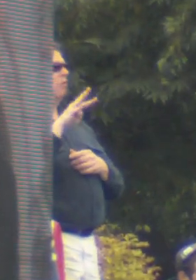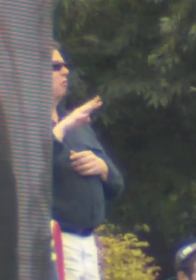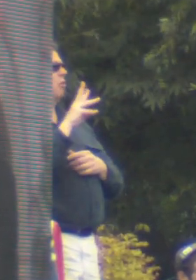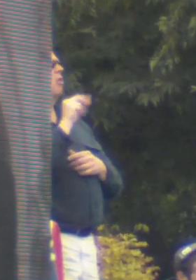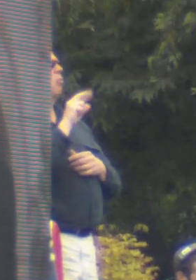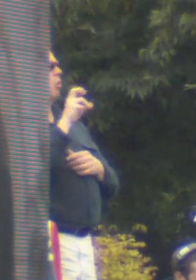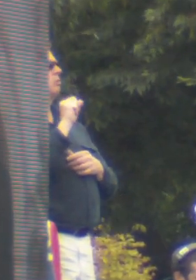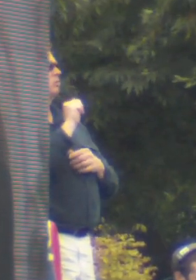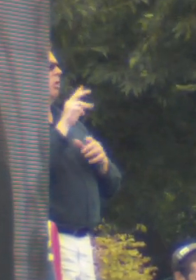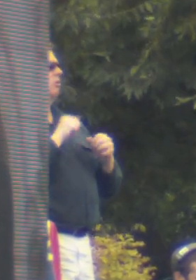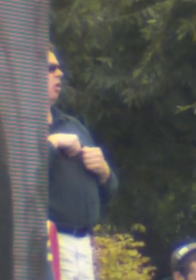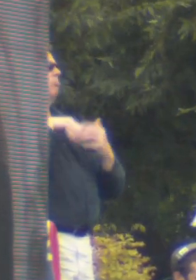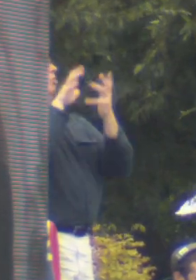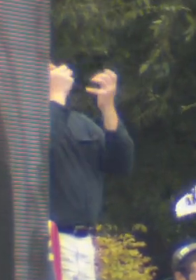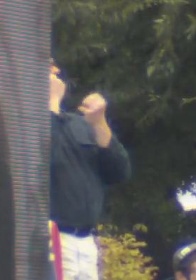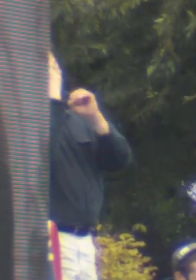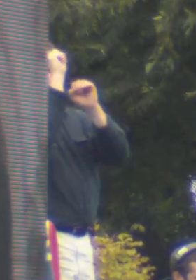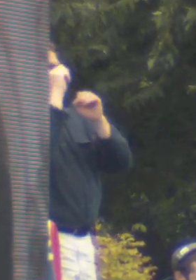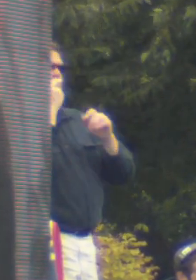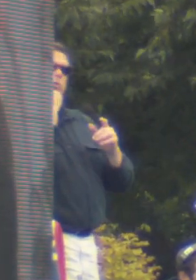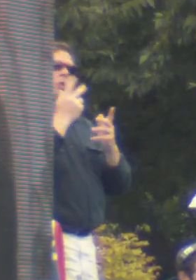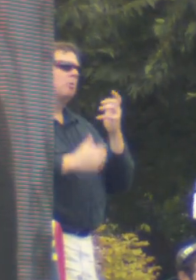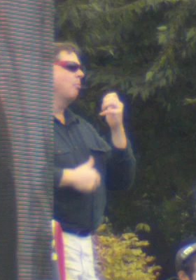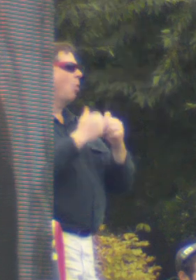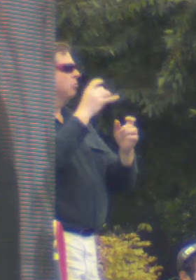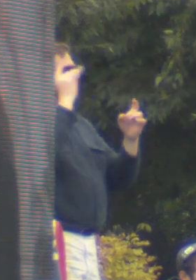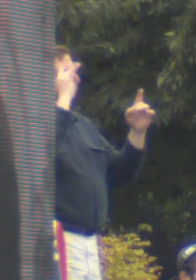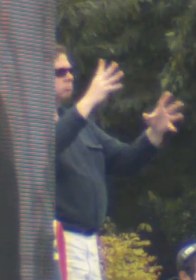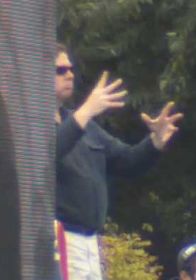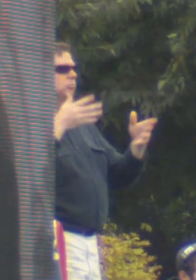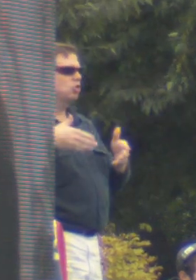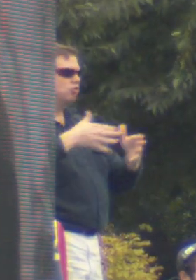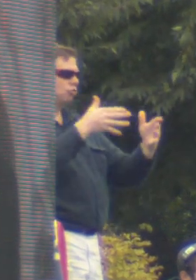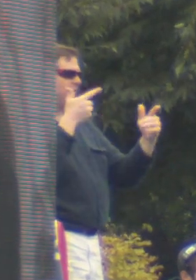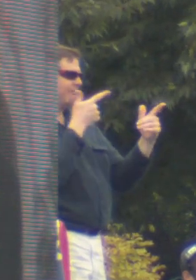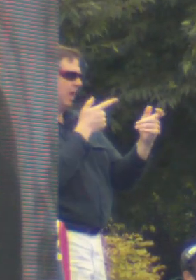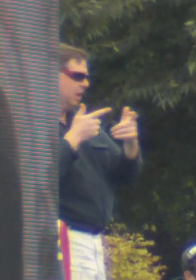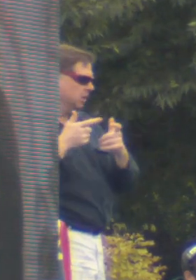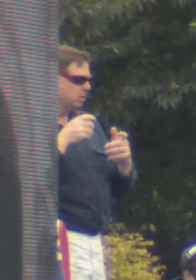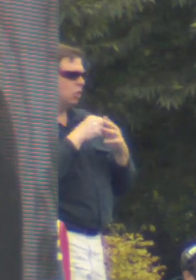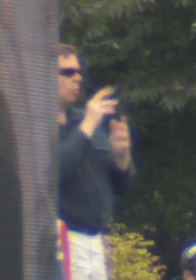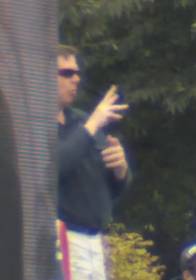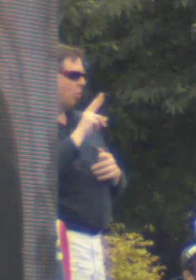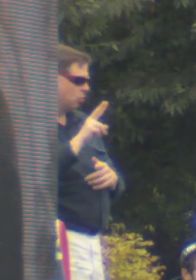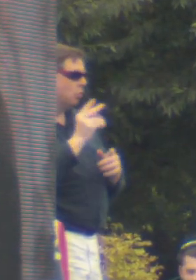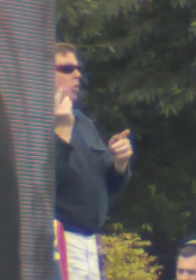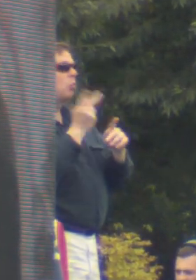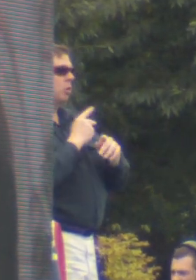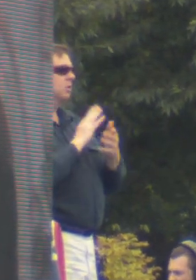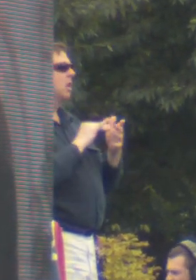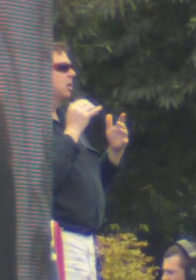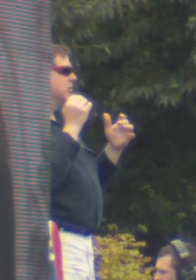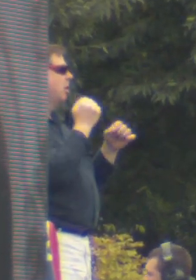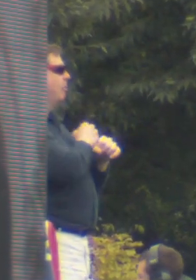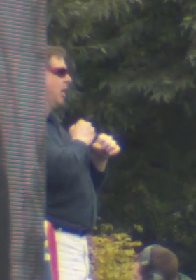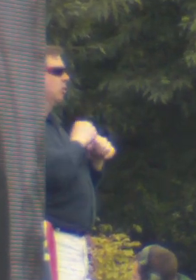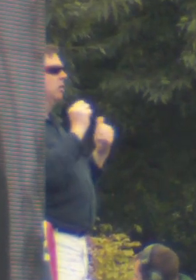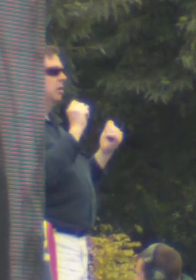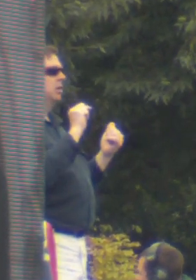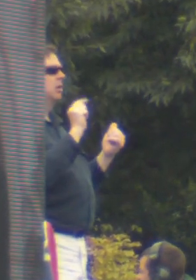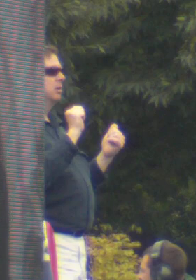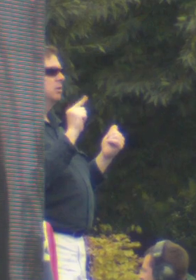Warsaw Uprising, which saw the most vicious street fighting in World War II, even worse than the Battle of